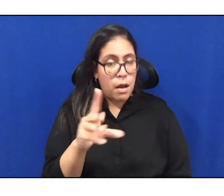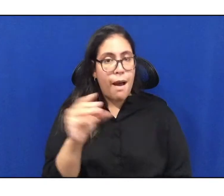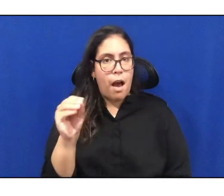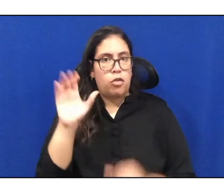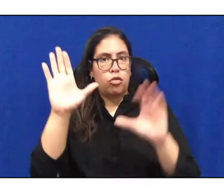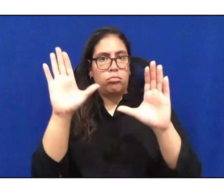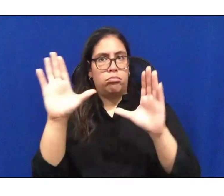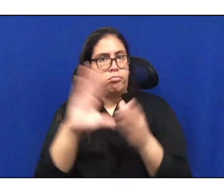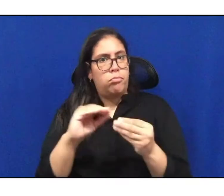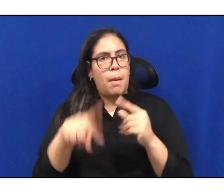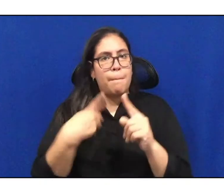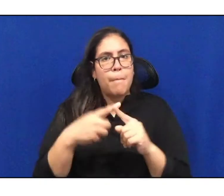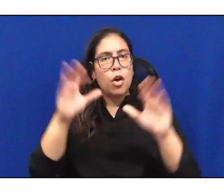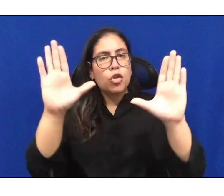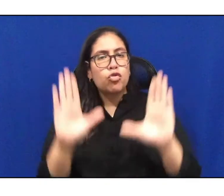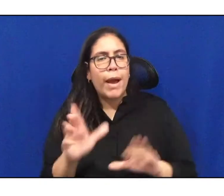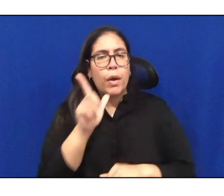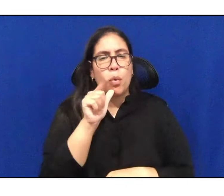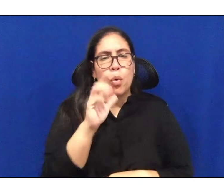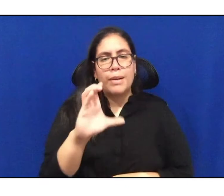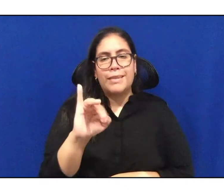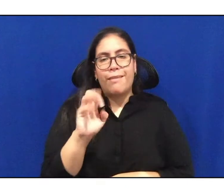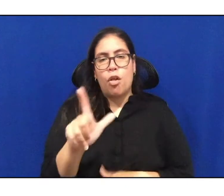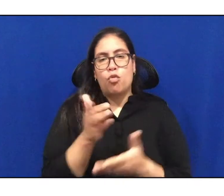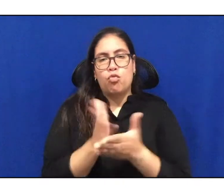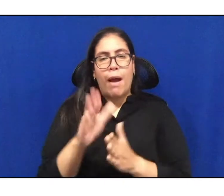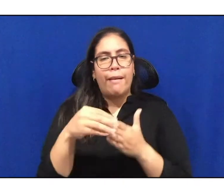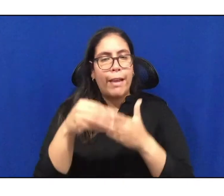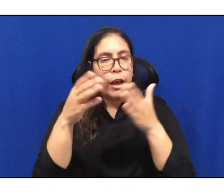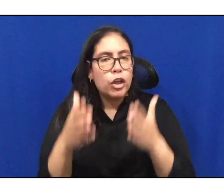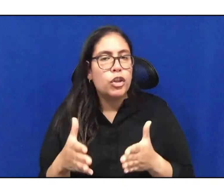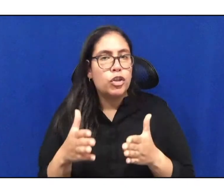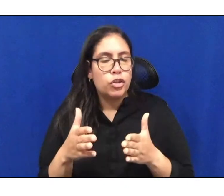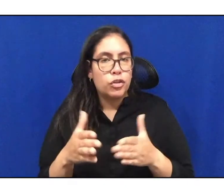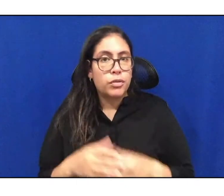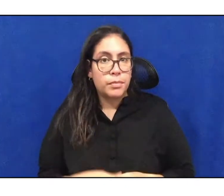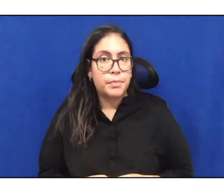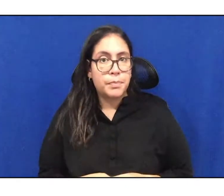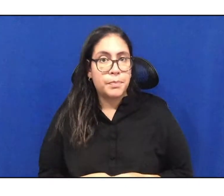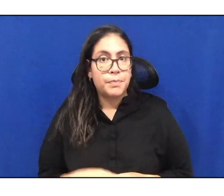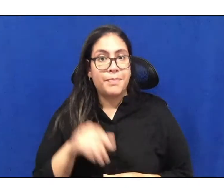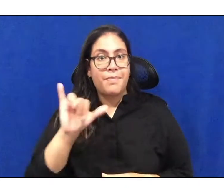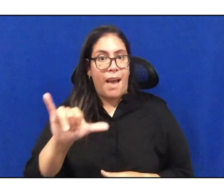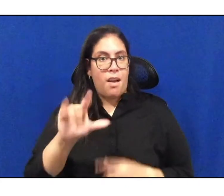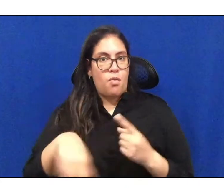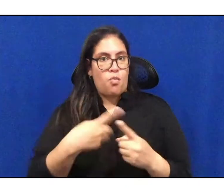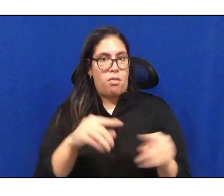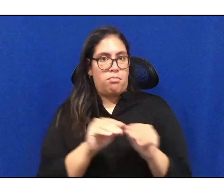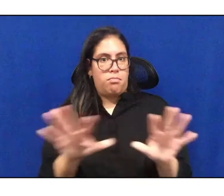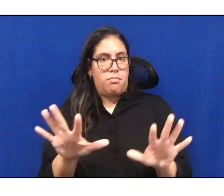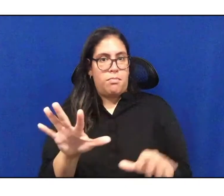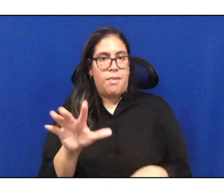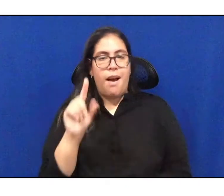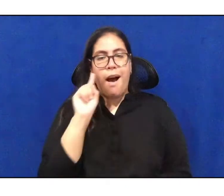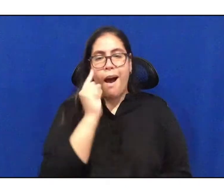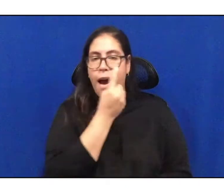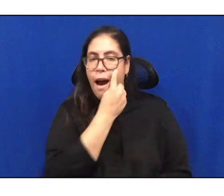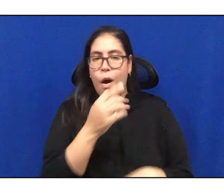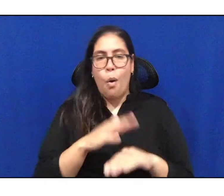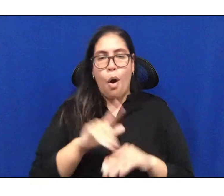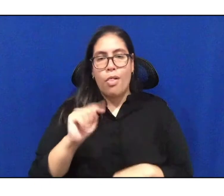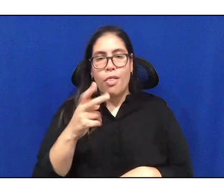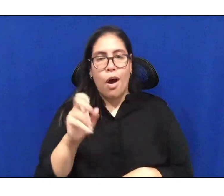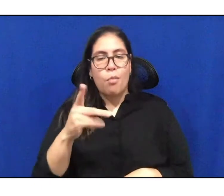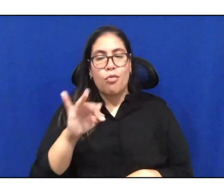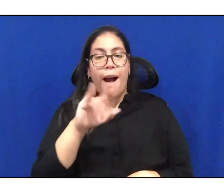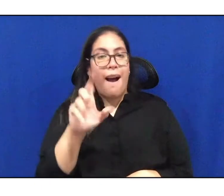about civil rights. And it was right when Eyes on the Prize was coming out. And so he's the narrator of Eyes on the